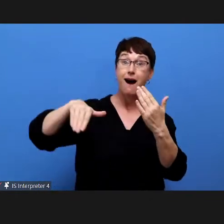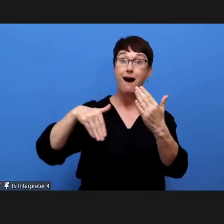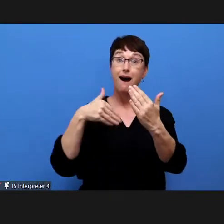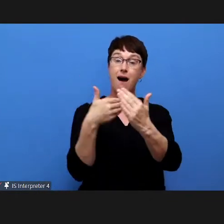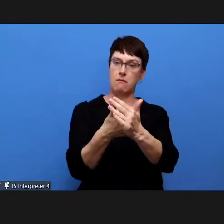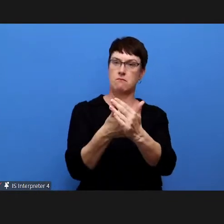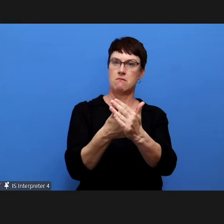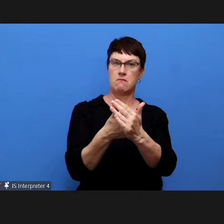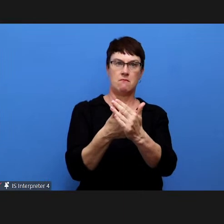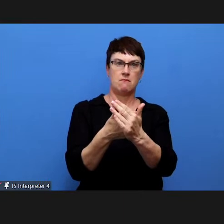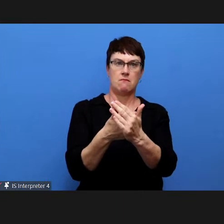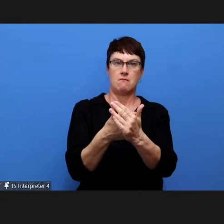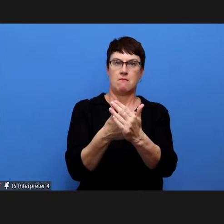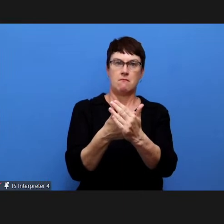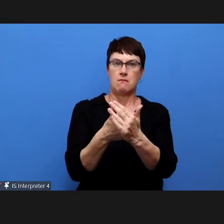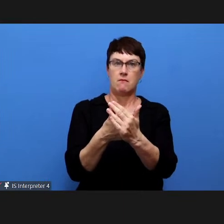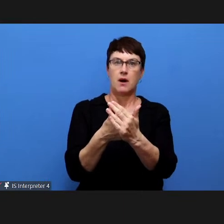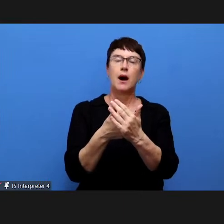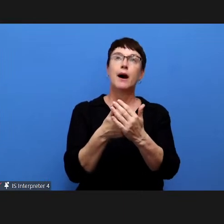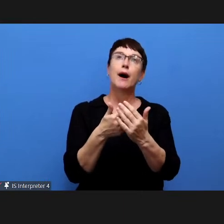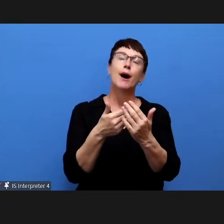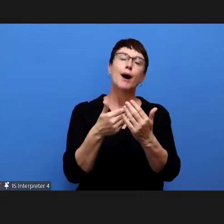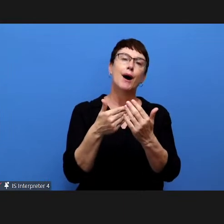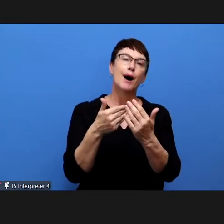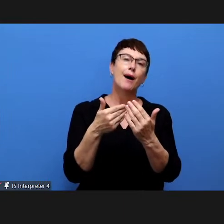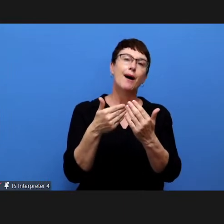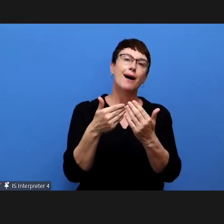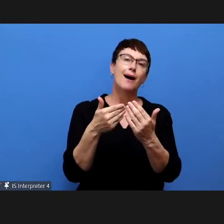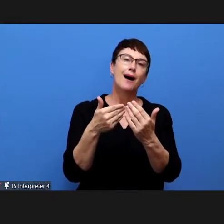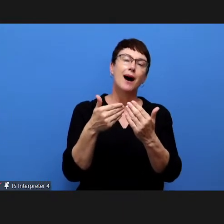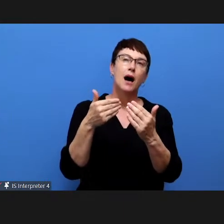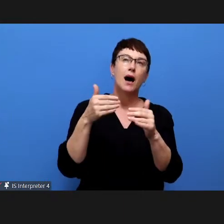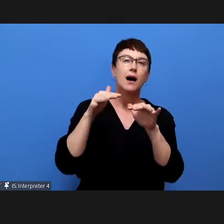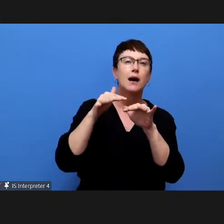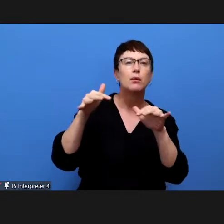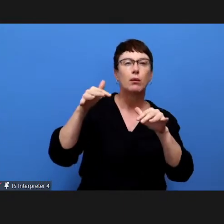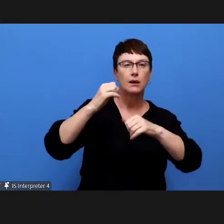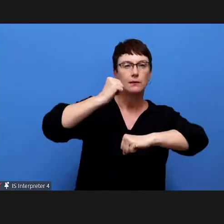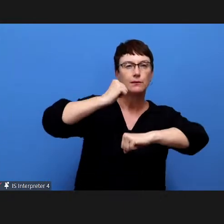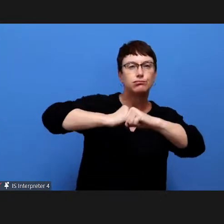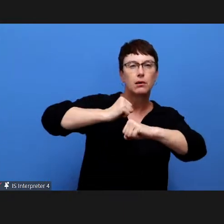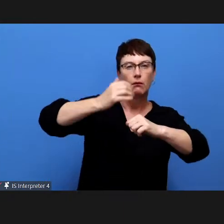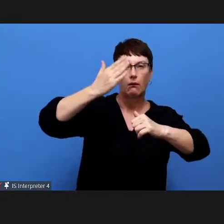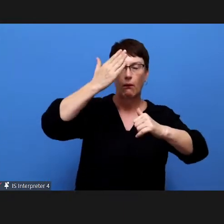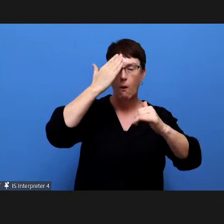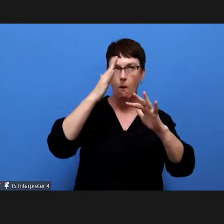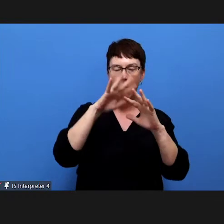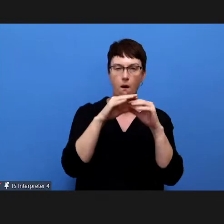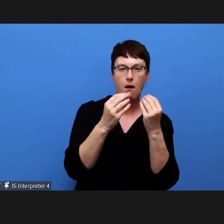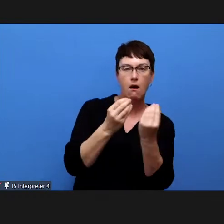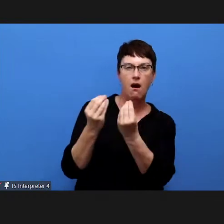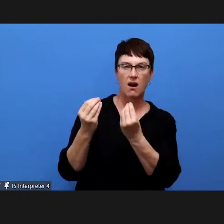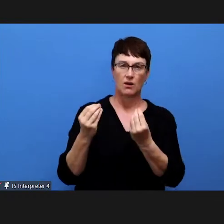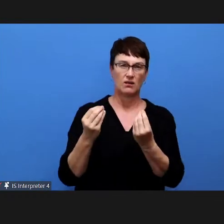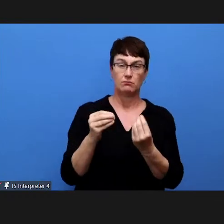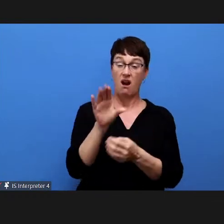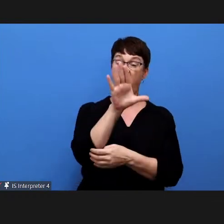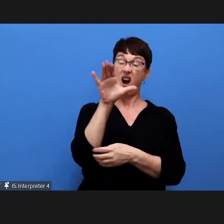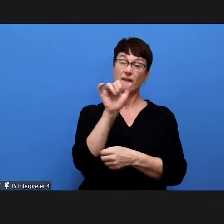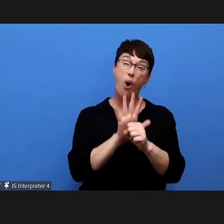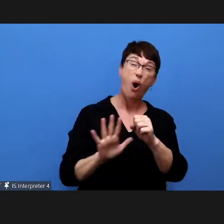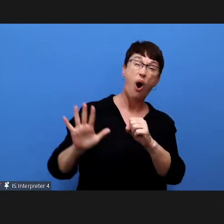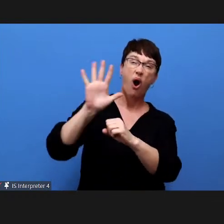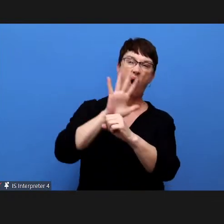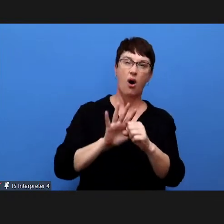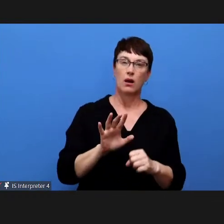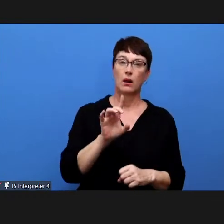It has already been said, but we are just emphasizing, putting emphasis on this because today